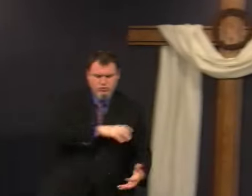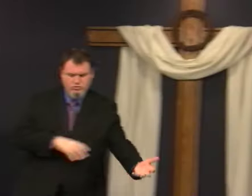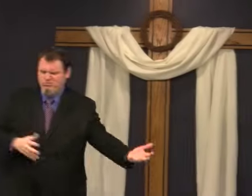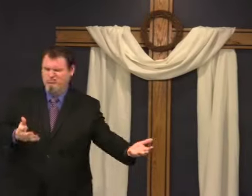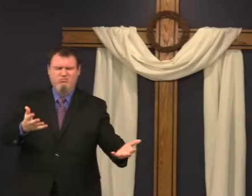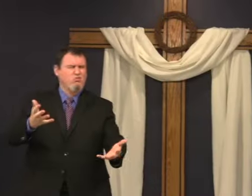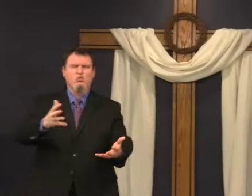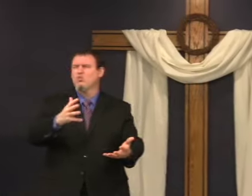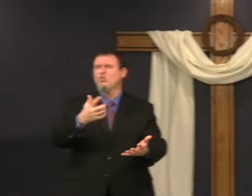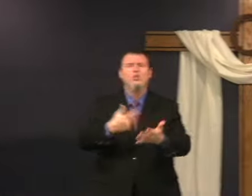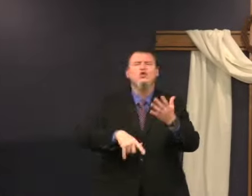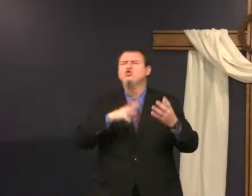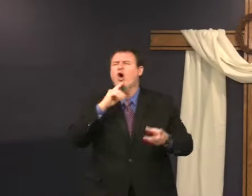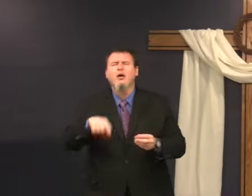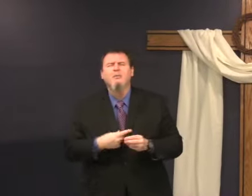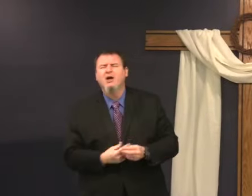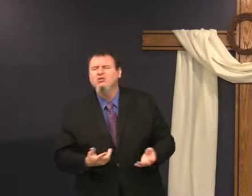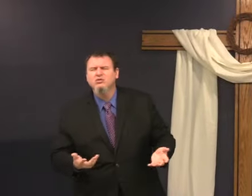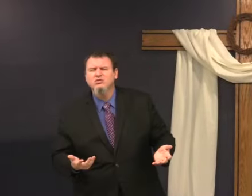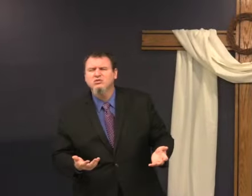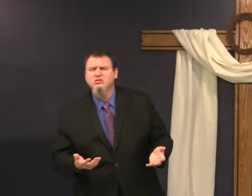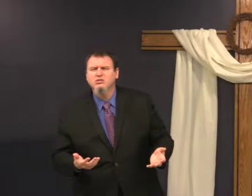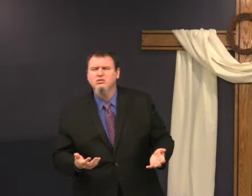So the Jews were confused. What are you talking about?